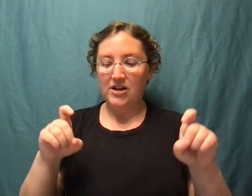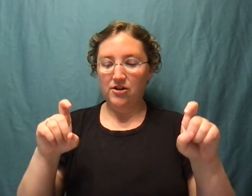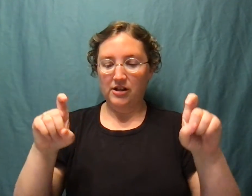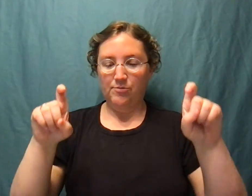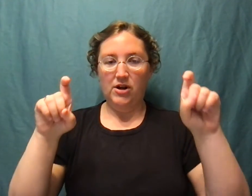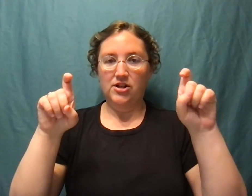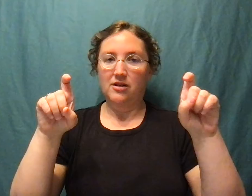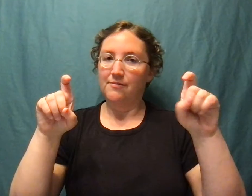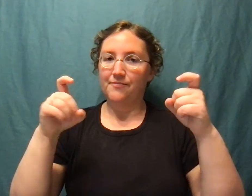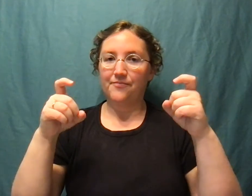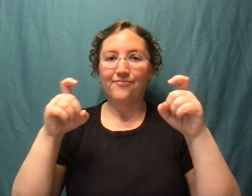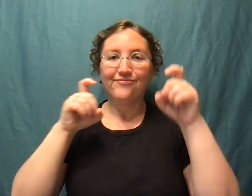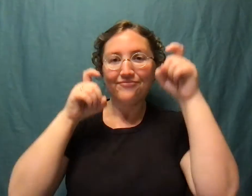Facial expression.